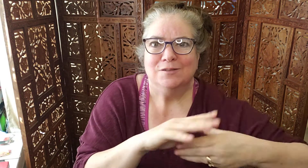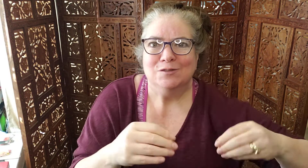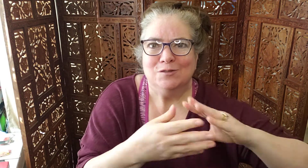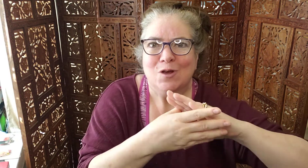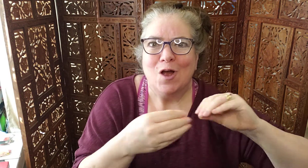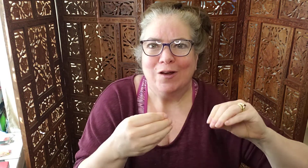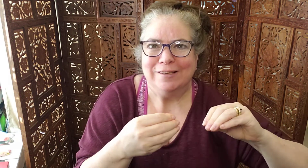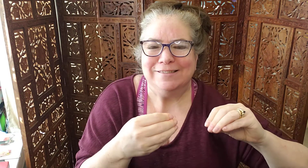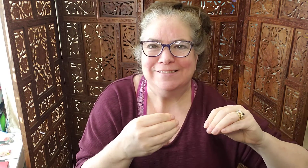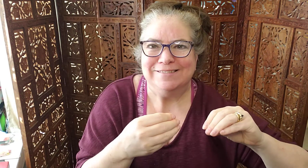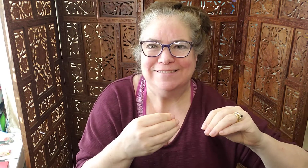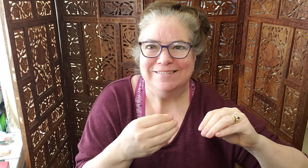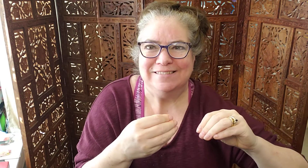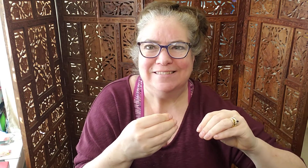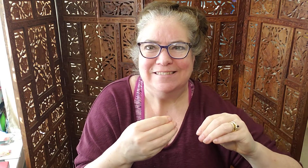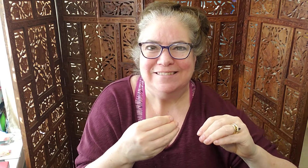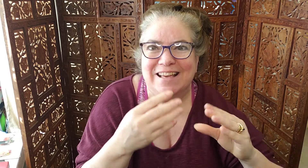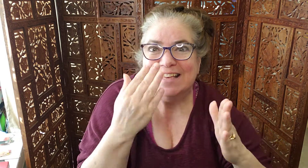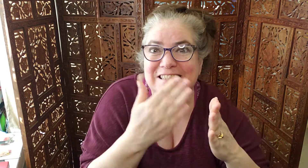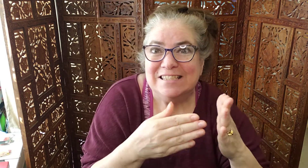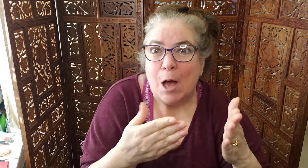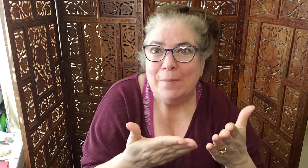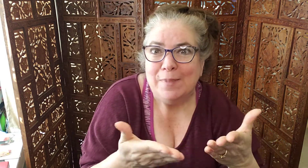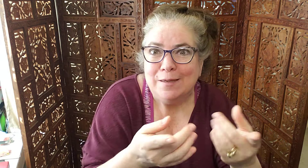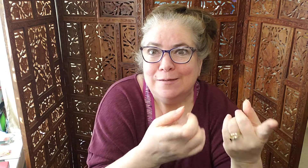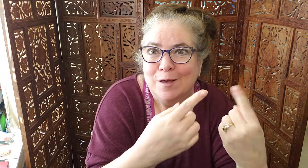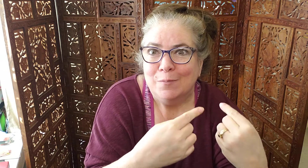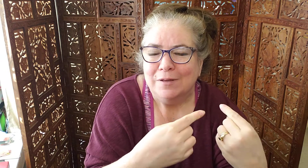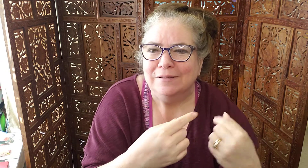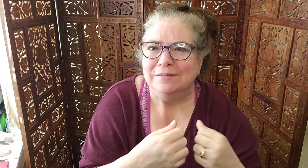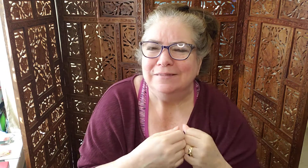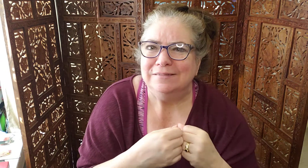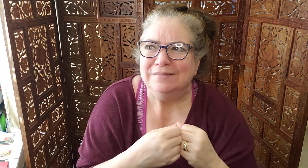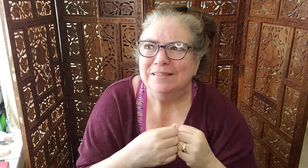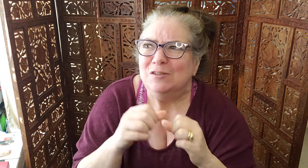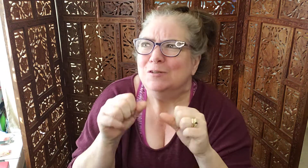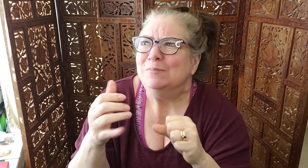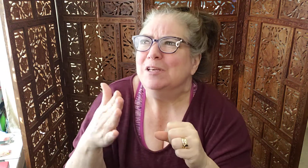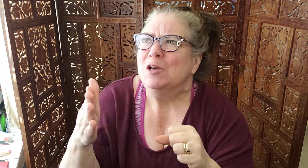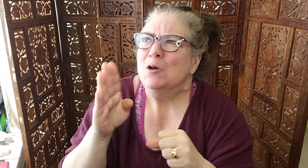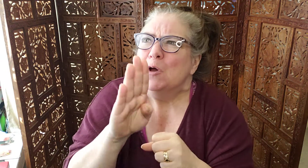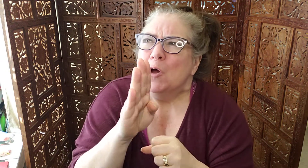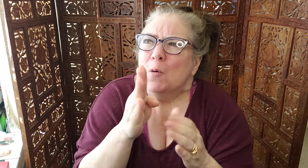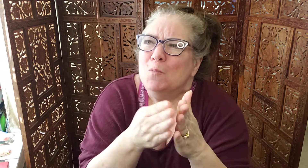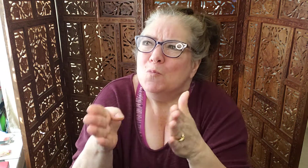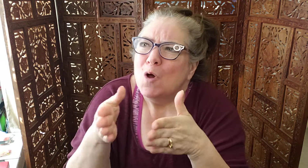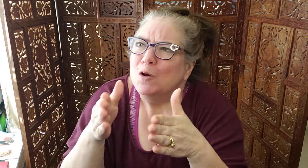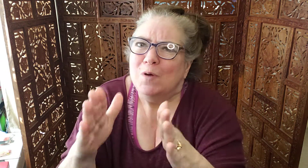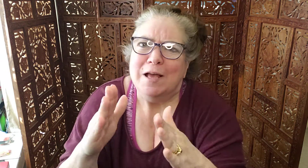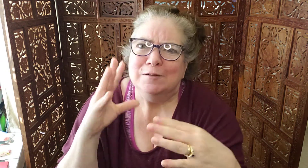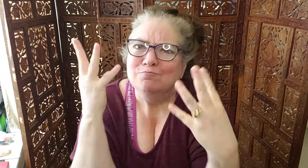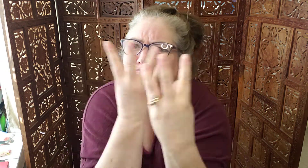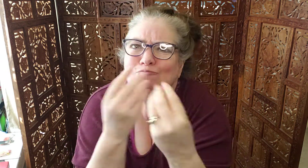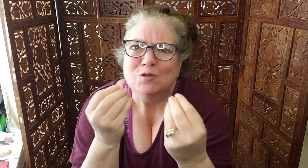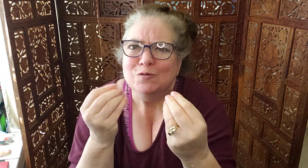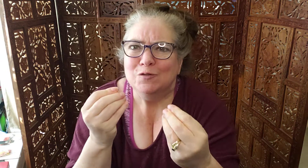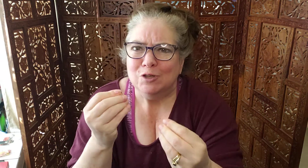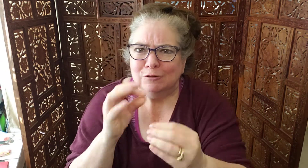Broadway is life. It's glamorous. It's dazzling. We're all playing dress up. Let us tell you